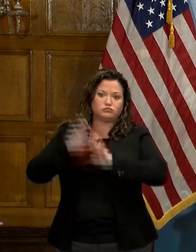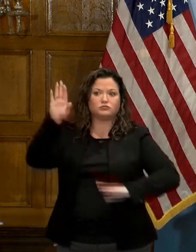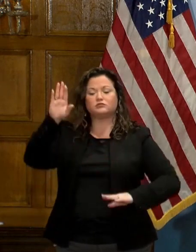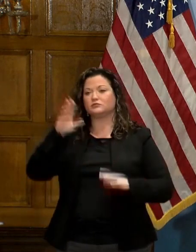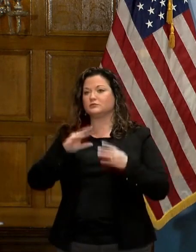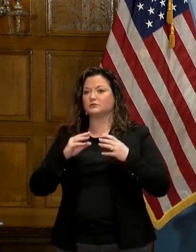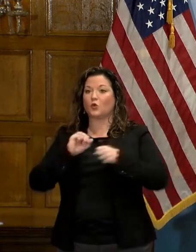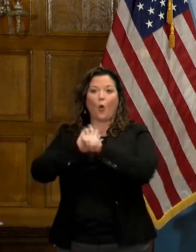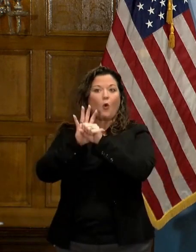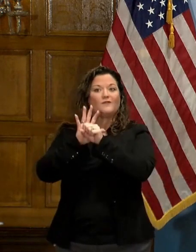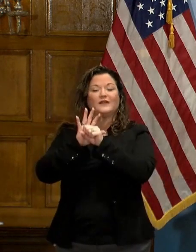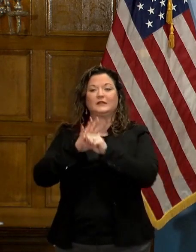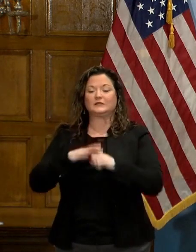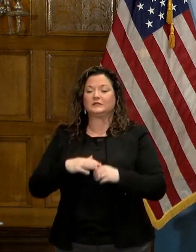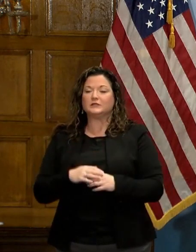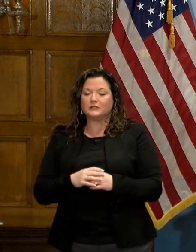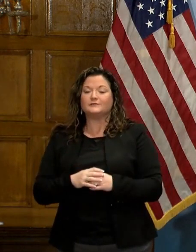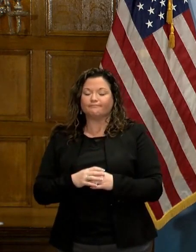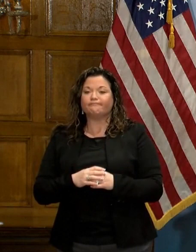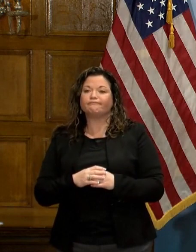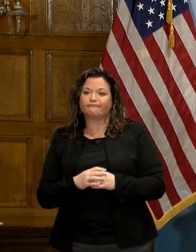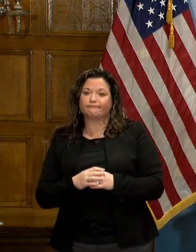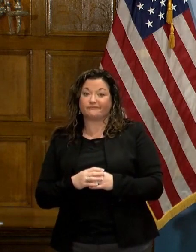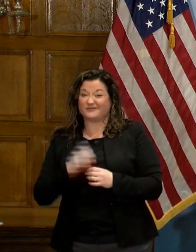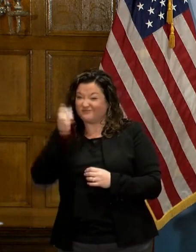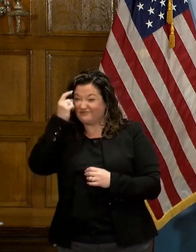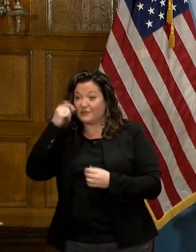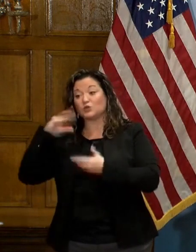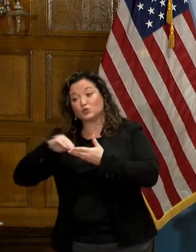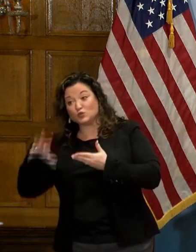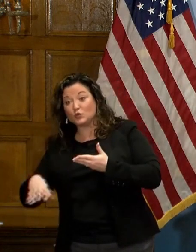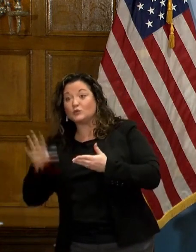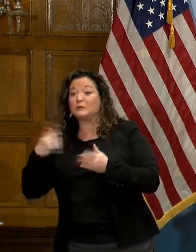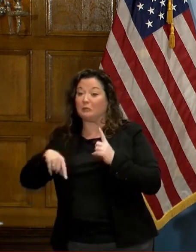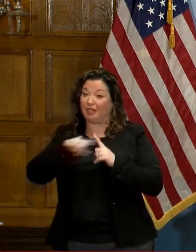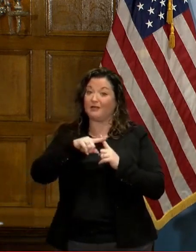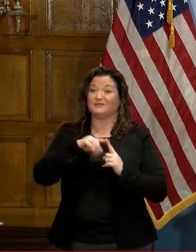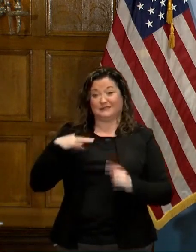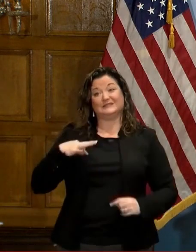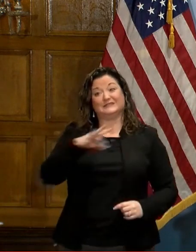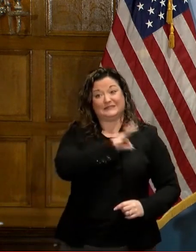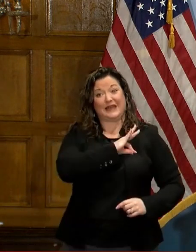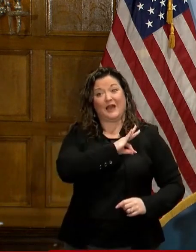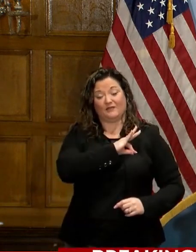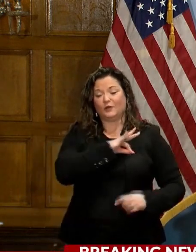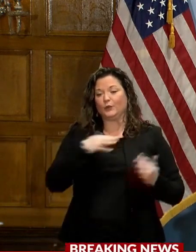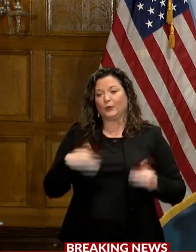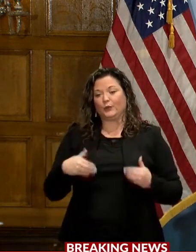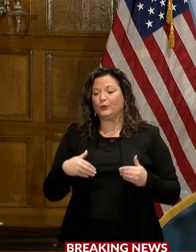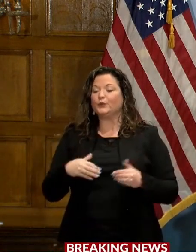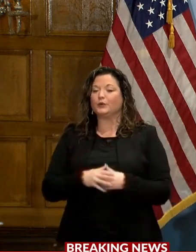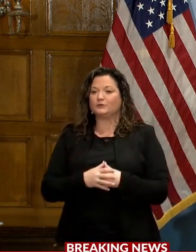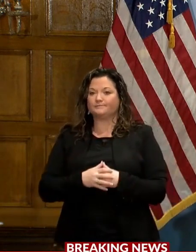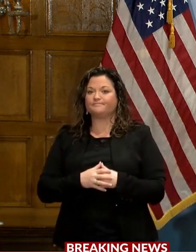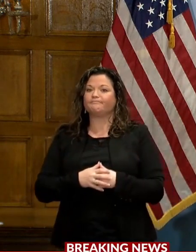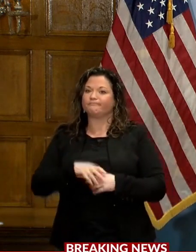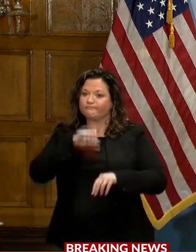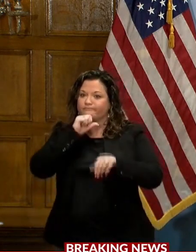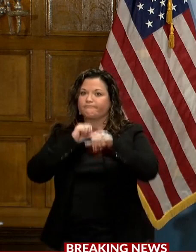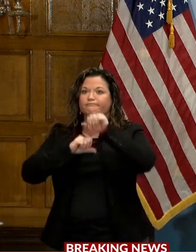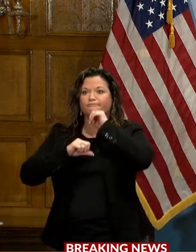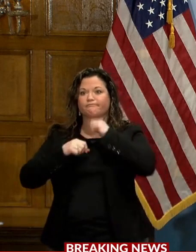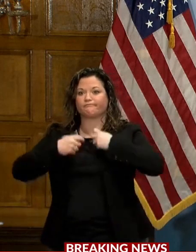number of cases that they've had, not just with students, but with also their staff. They're running into